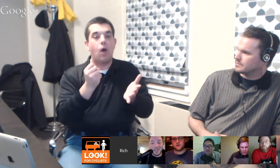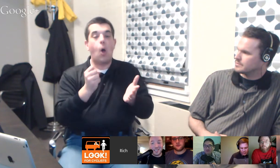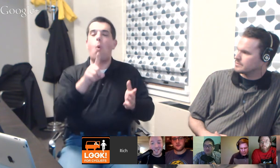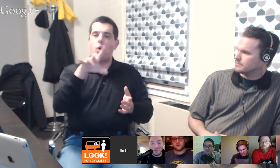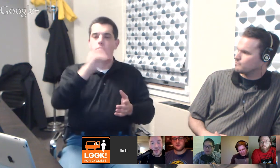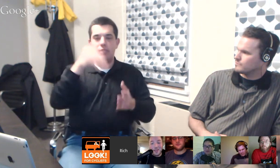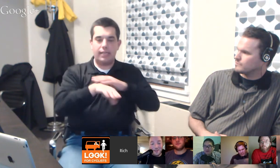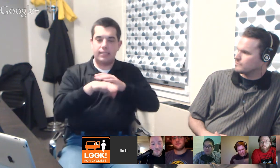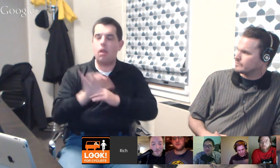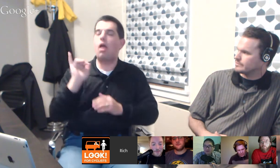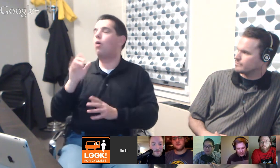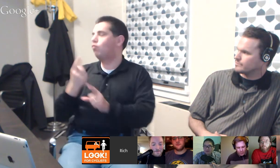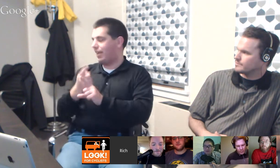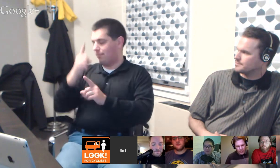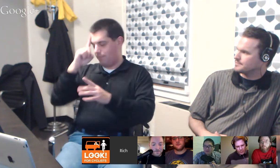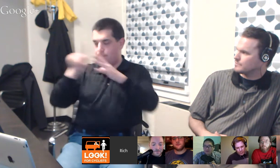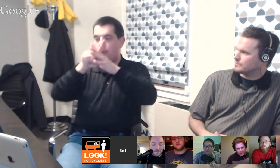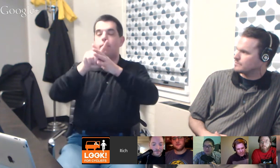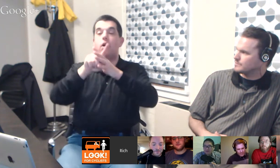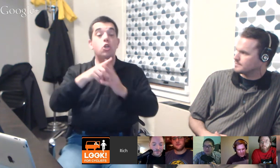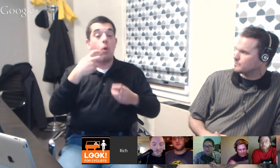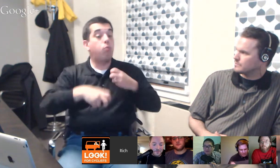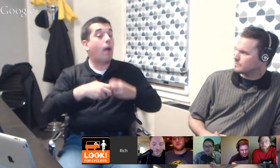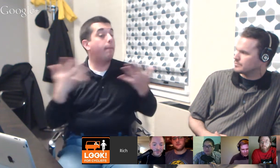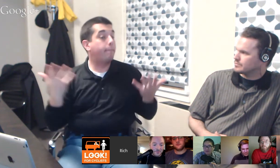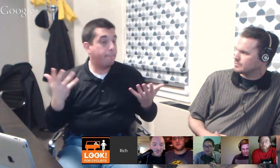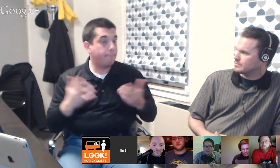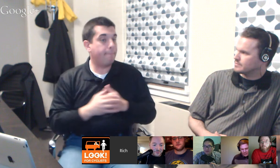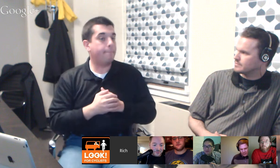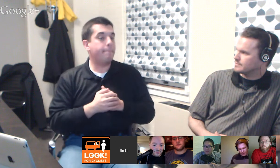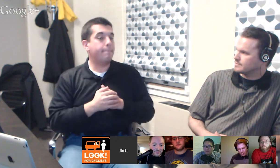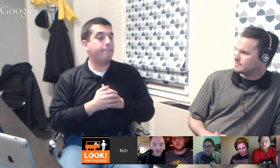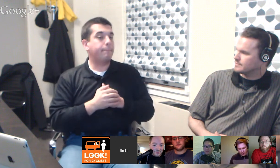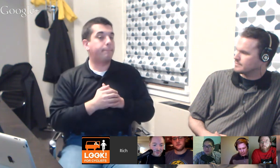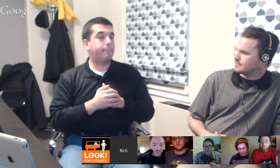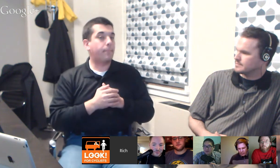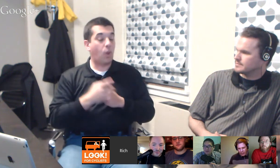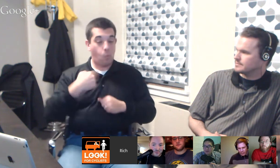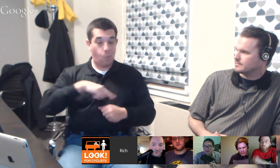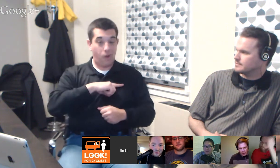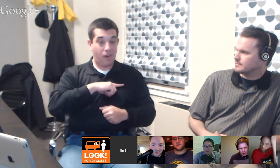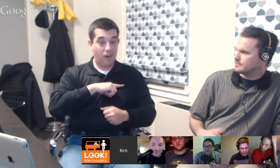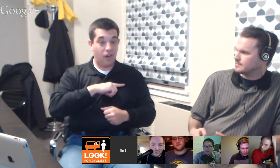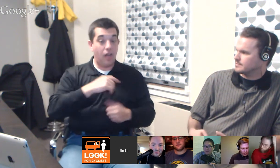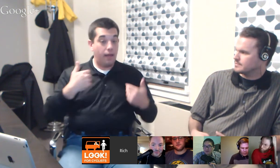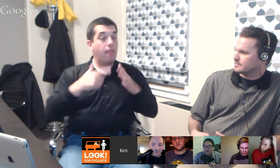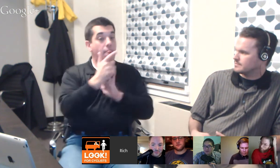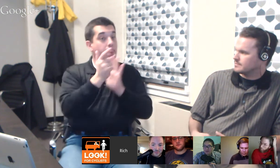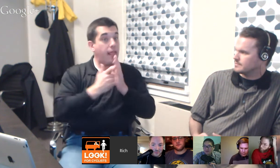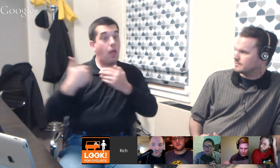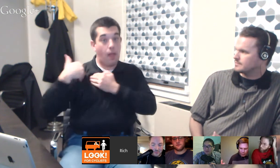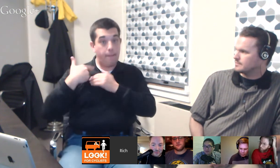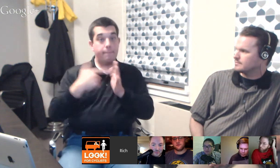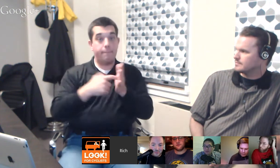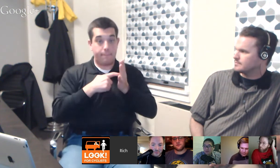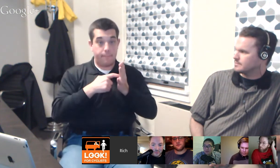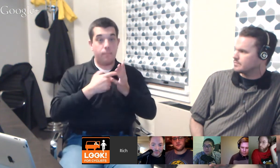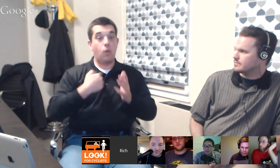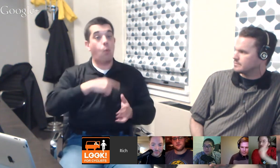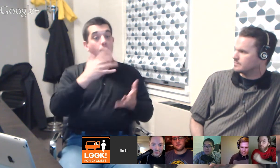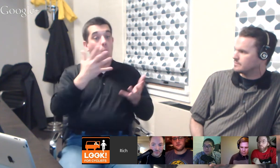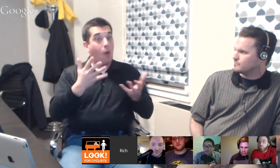100% accessible. Oh, yeah. Right. So the problem is that we are on a legal obligation, so we want to know